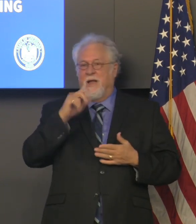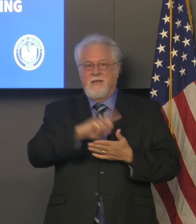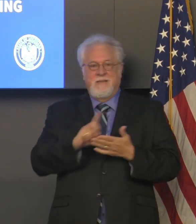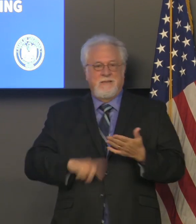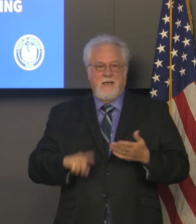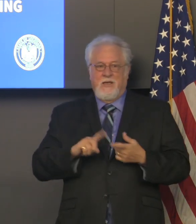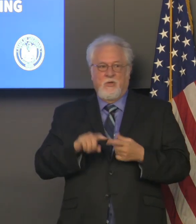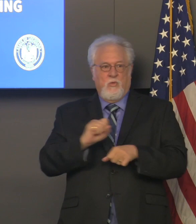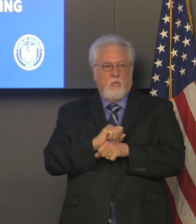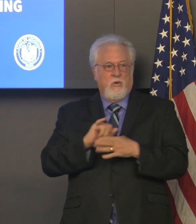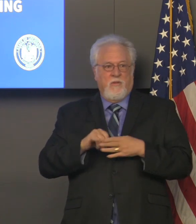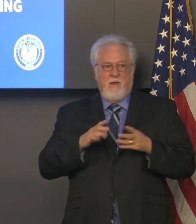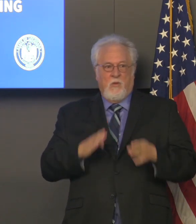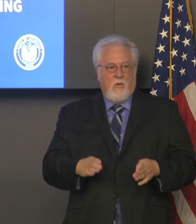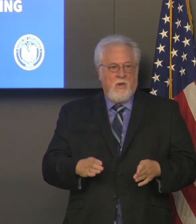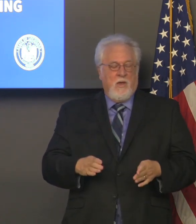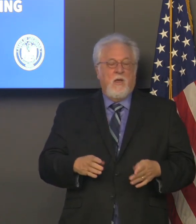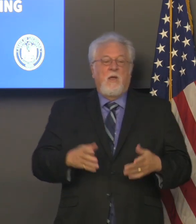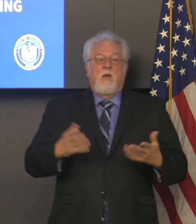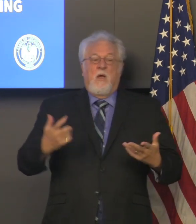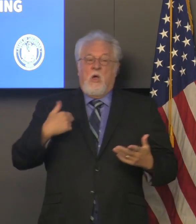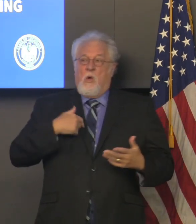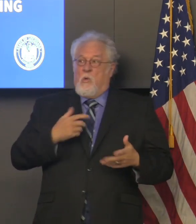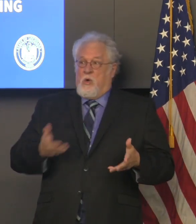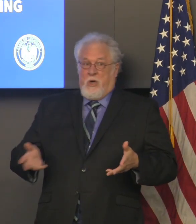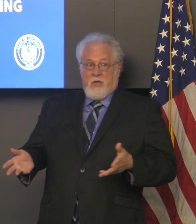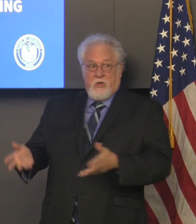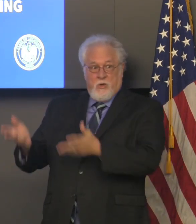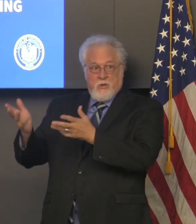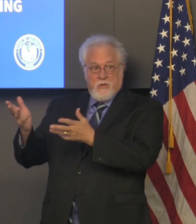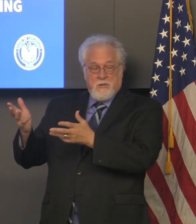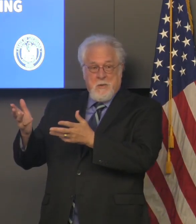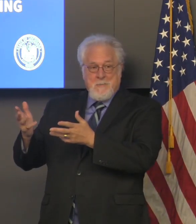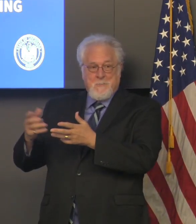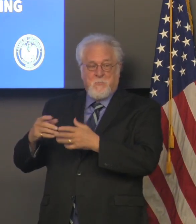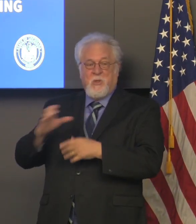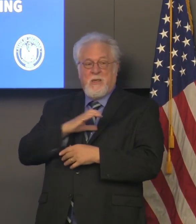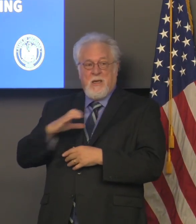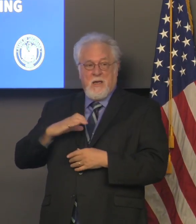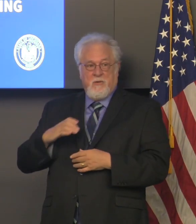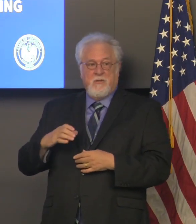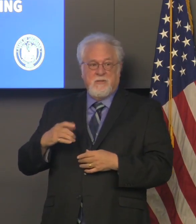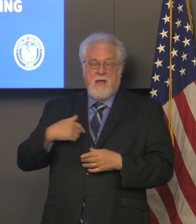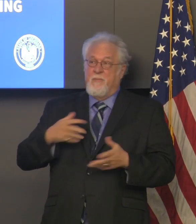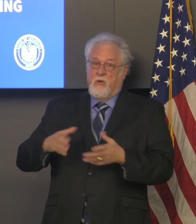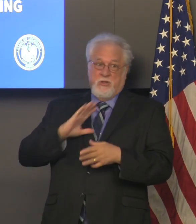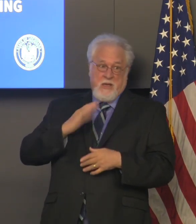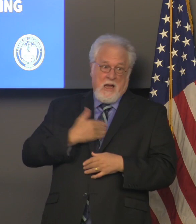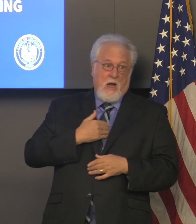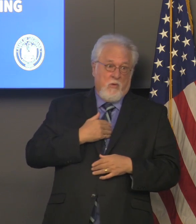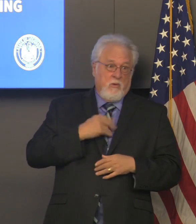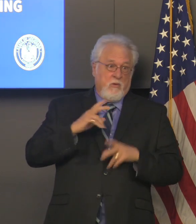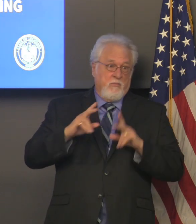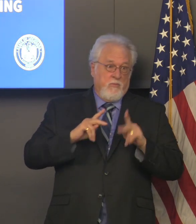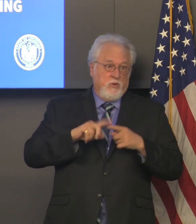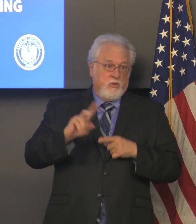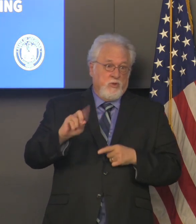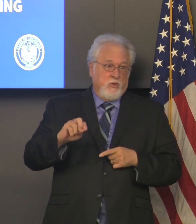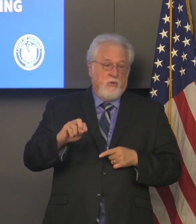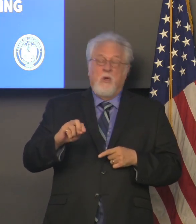that way. And so what we are encouraging the Congress to do, and I'm certainly encouraging our delegation to